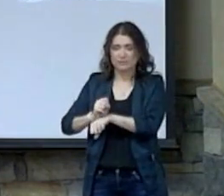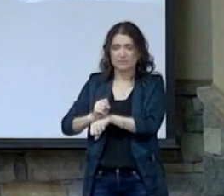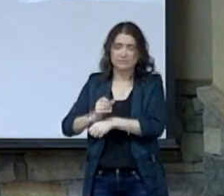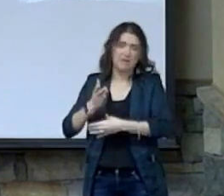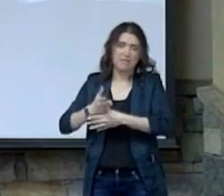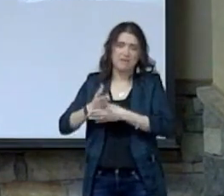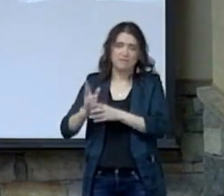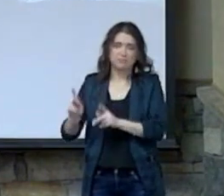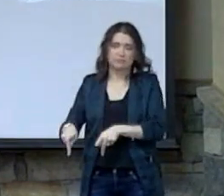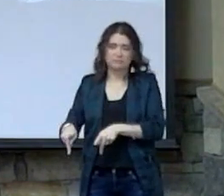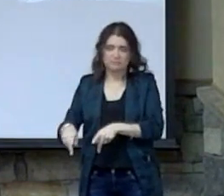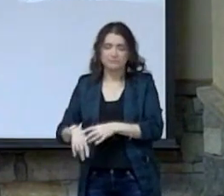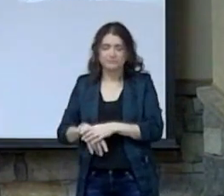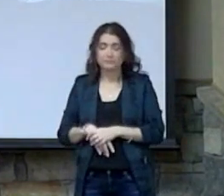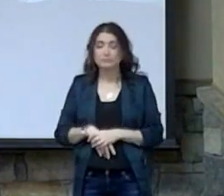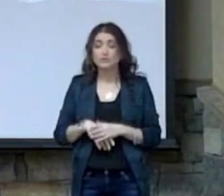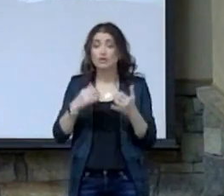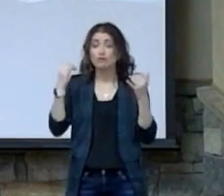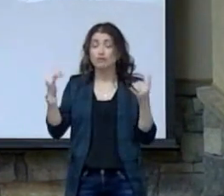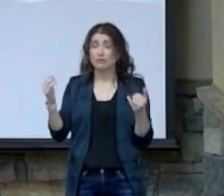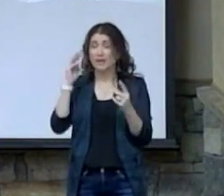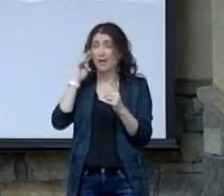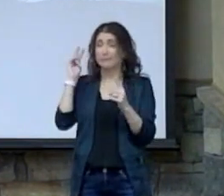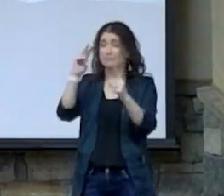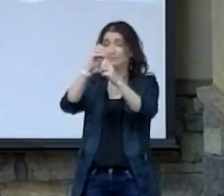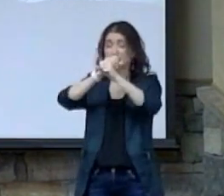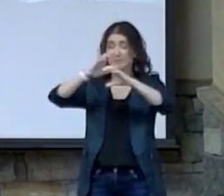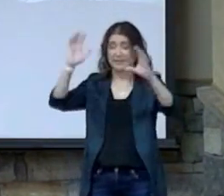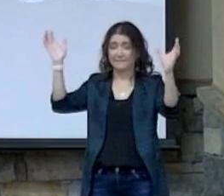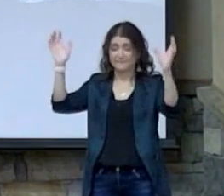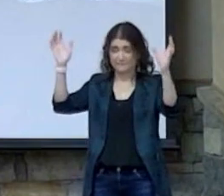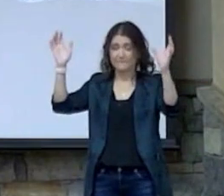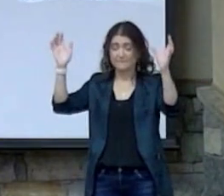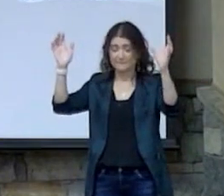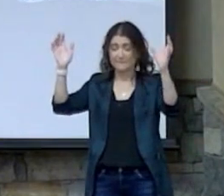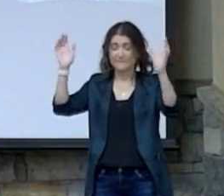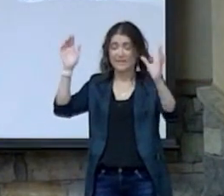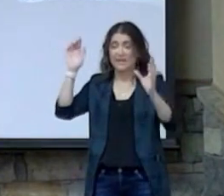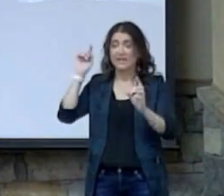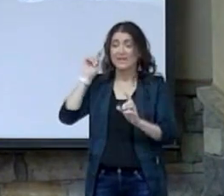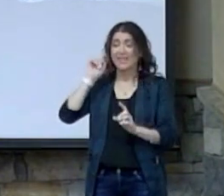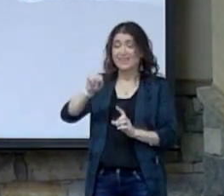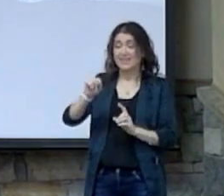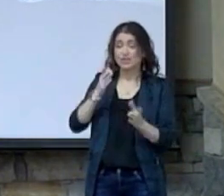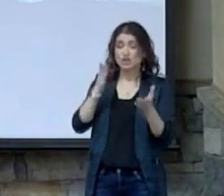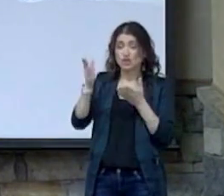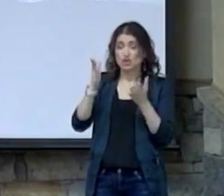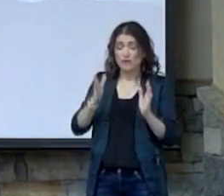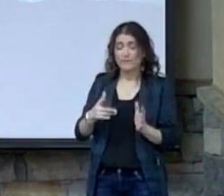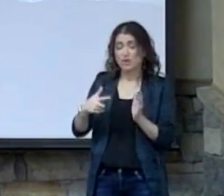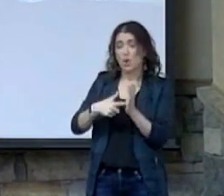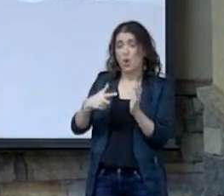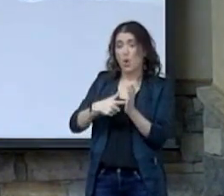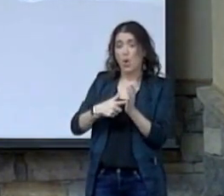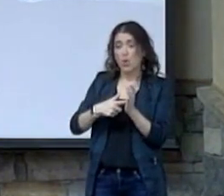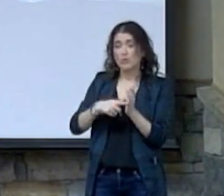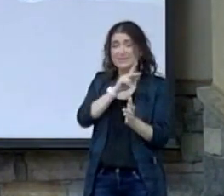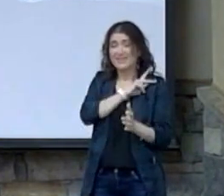laborer. So let's put that in perspective now. This servant owes his king